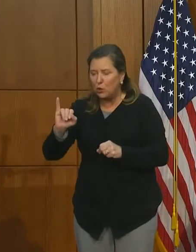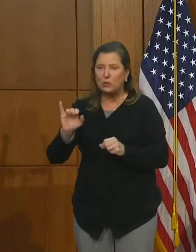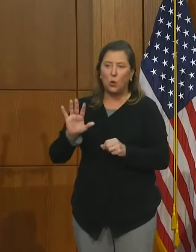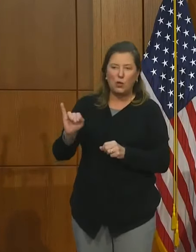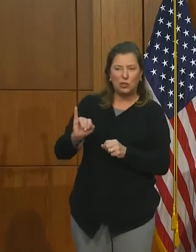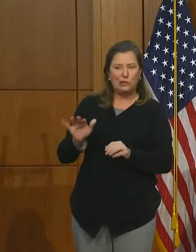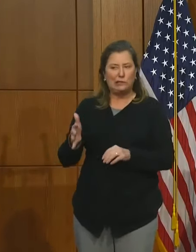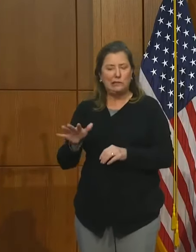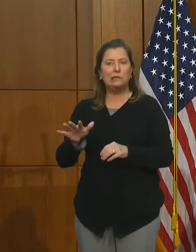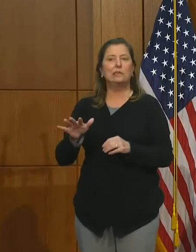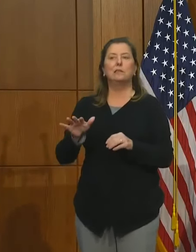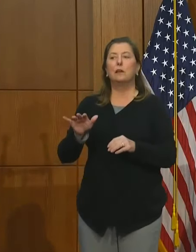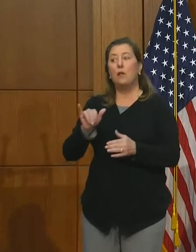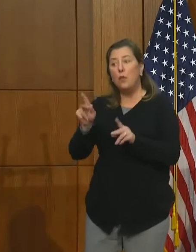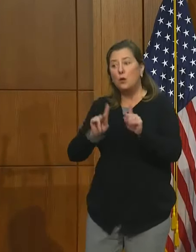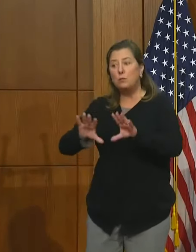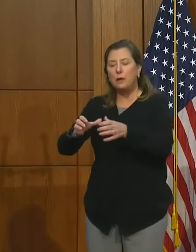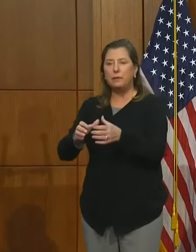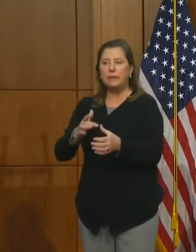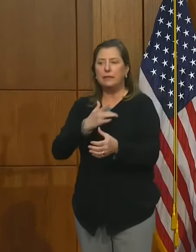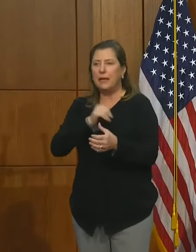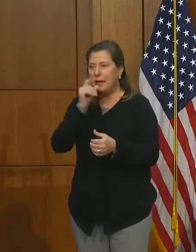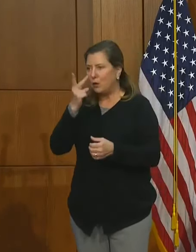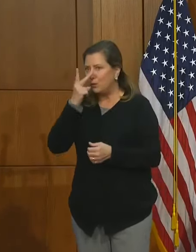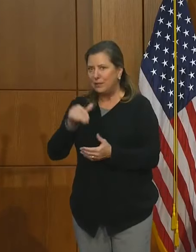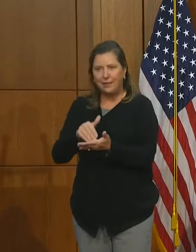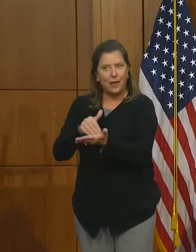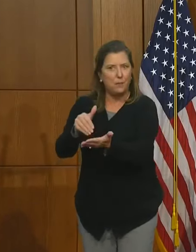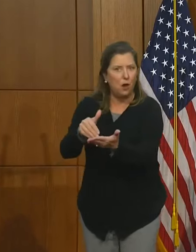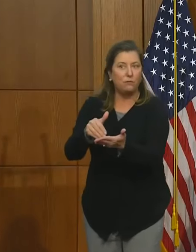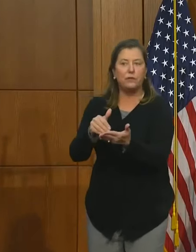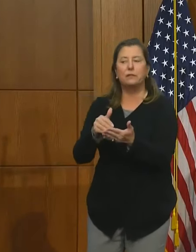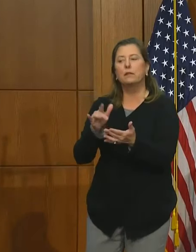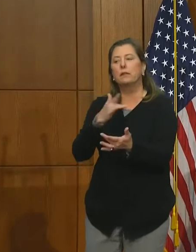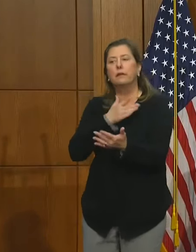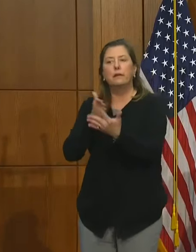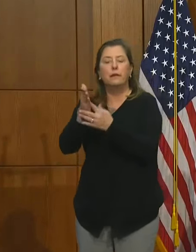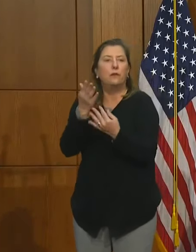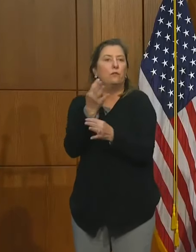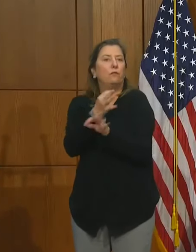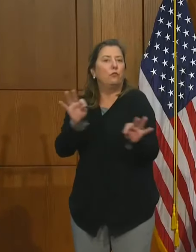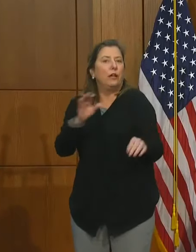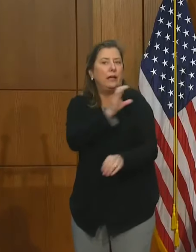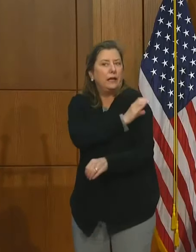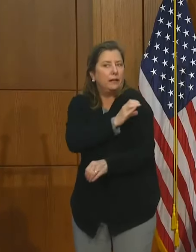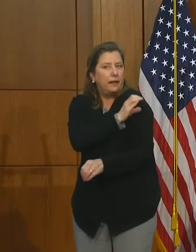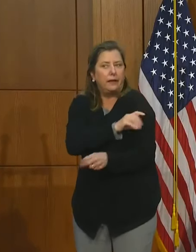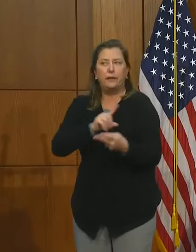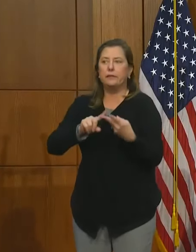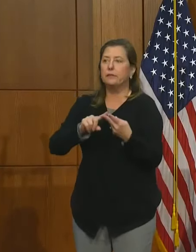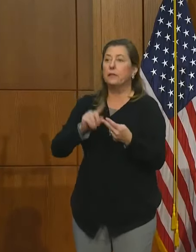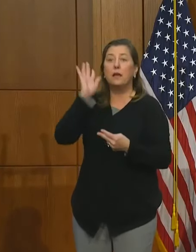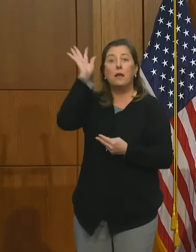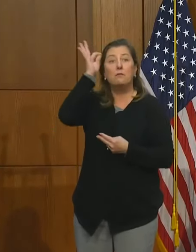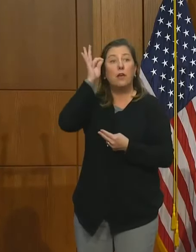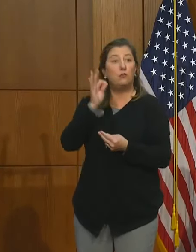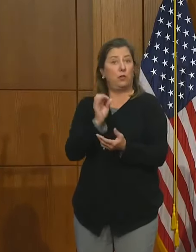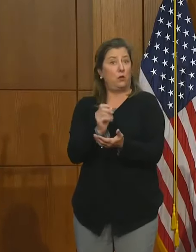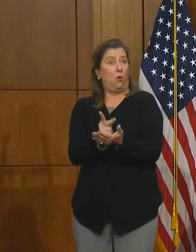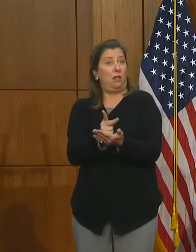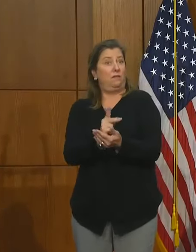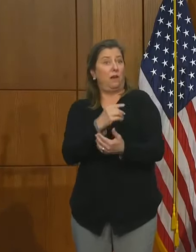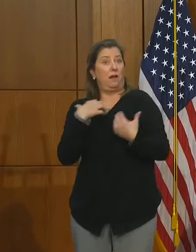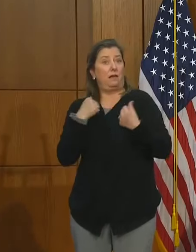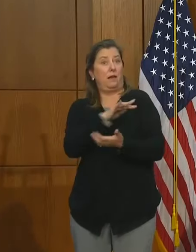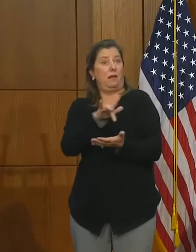vulnerable populations we don't always see or find. It's through free clinics who care for those people from the federally qualified health centers, but